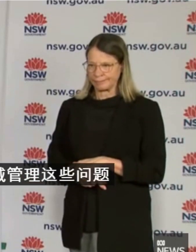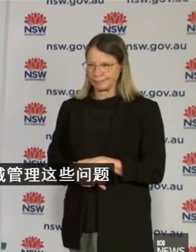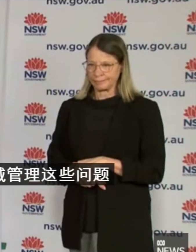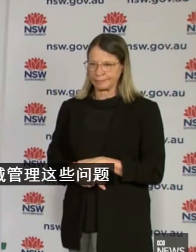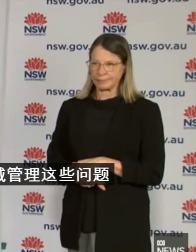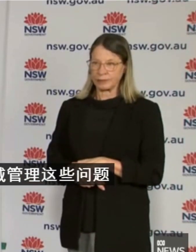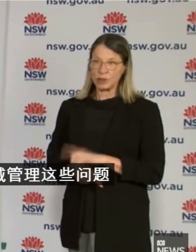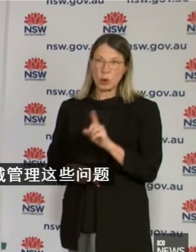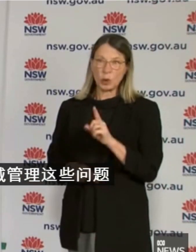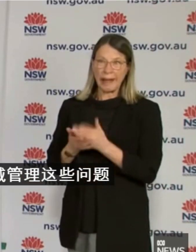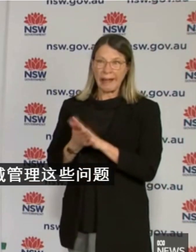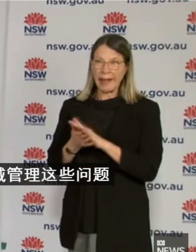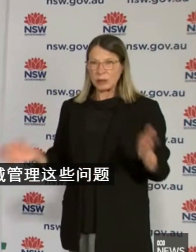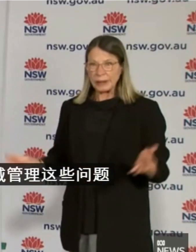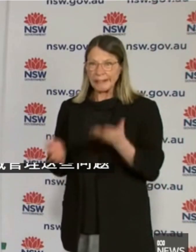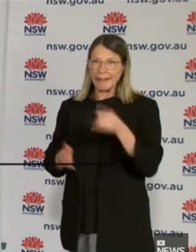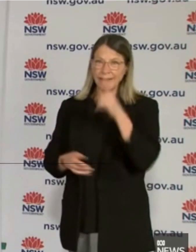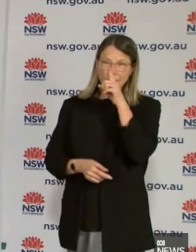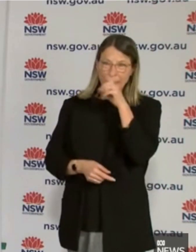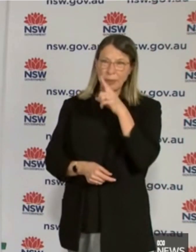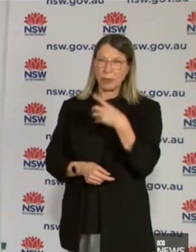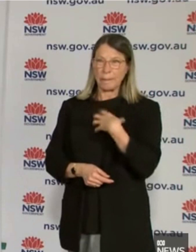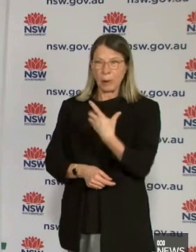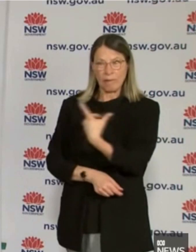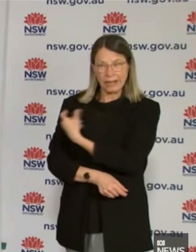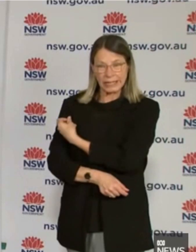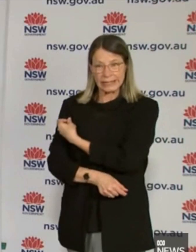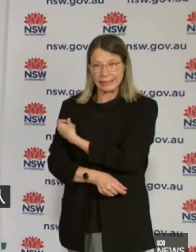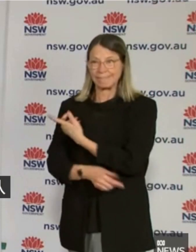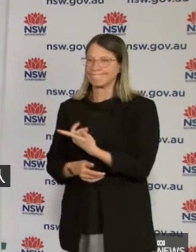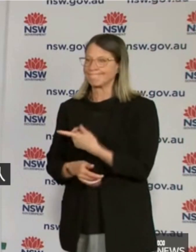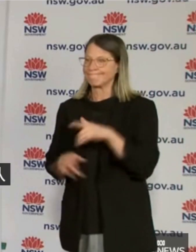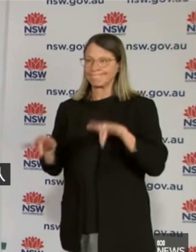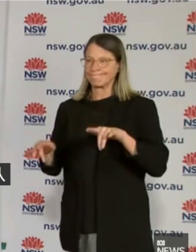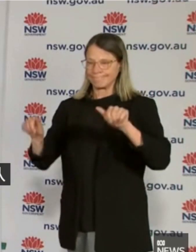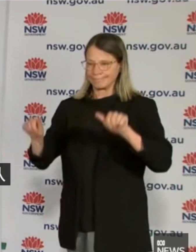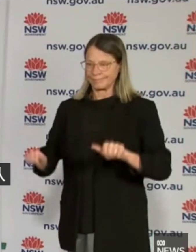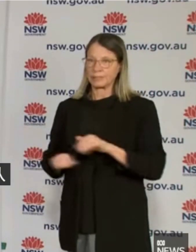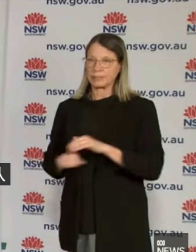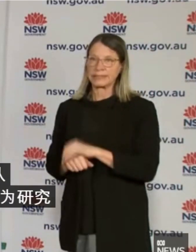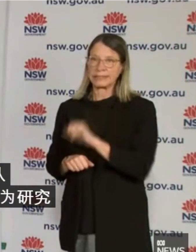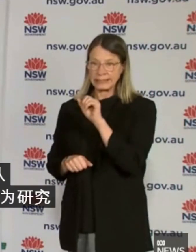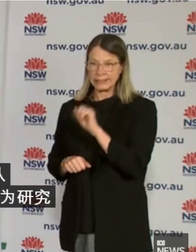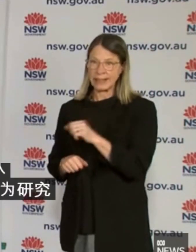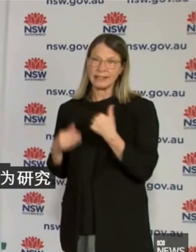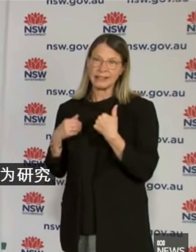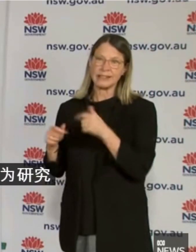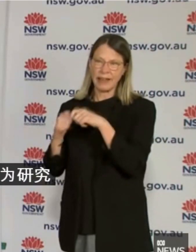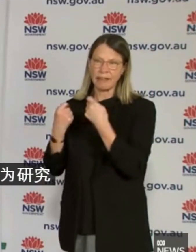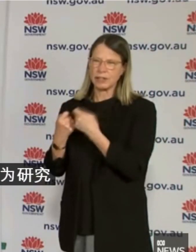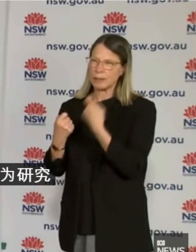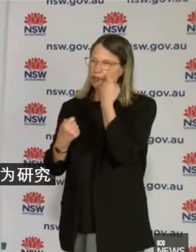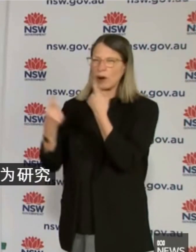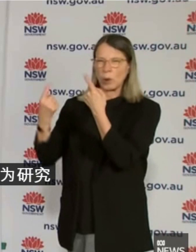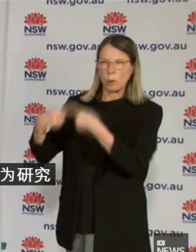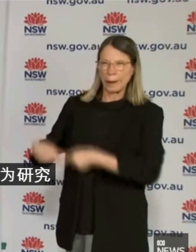take-up. And there is no clarity around that yet. The health team, I can tell you, is working on that, though, as part of looking at